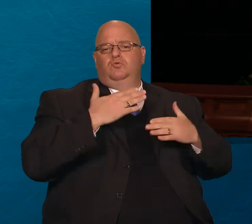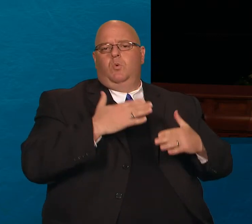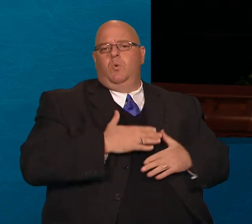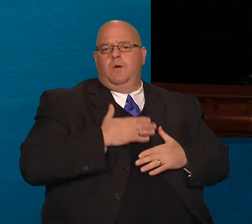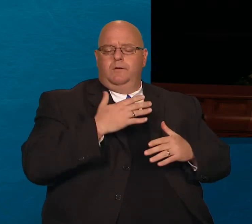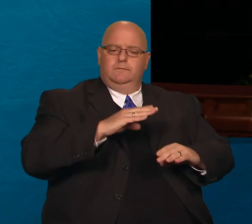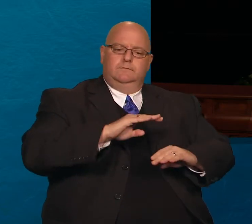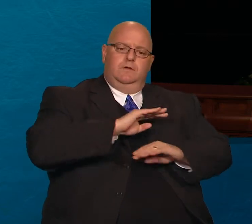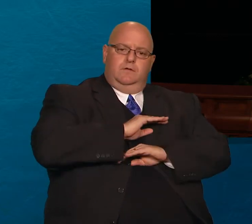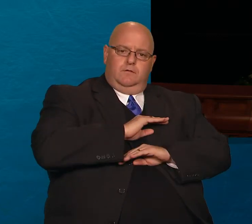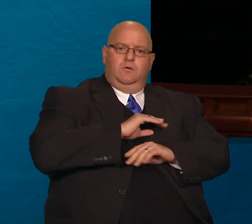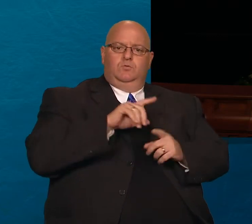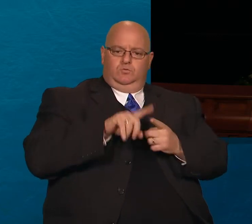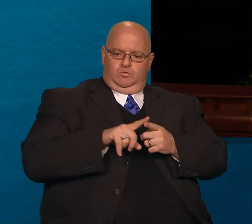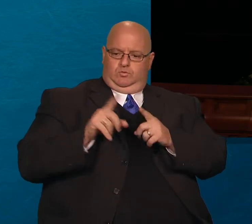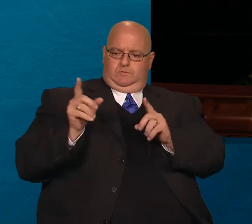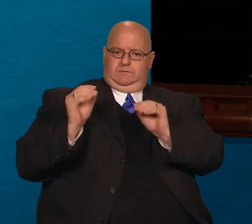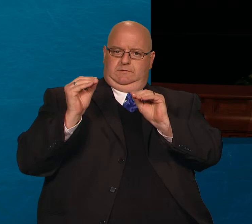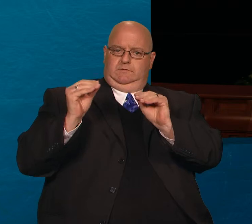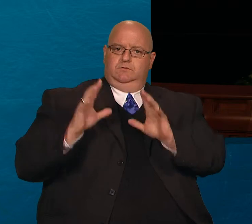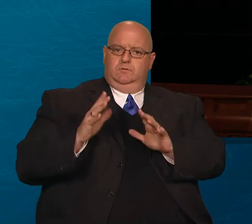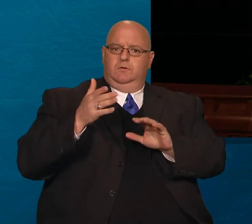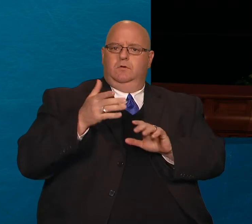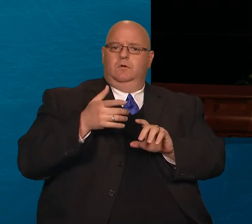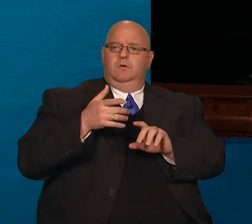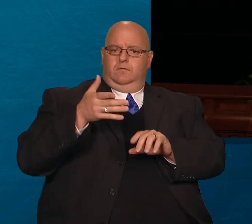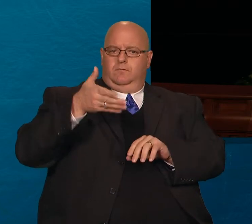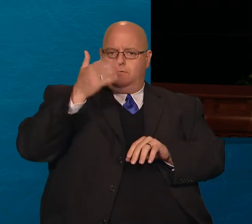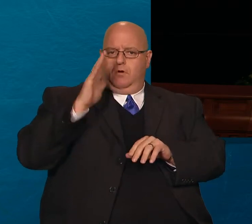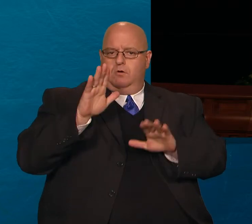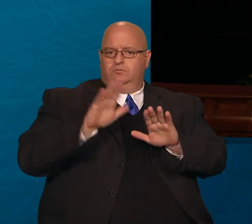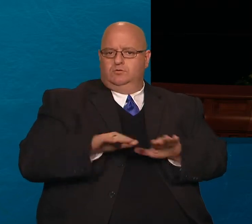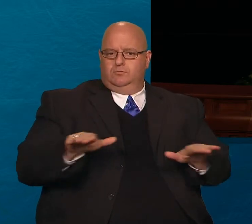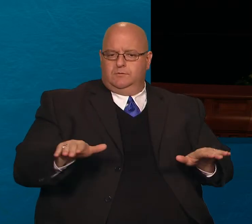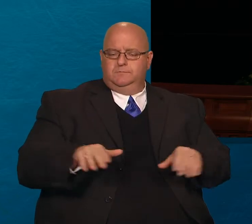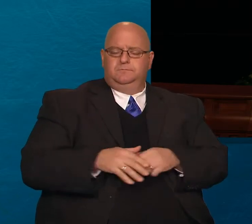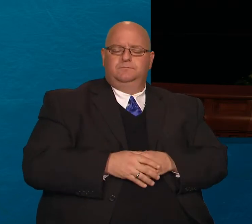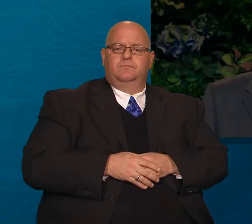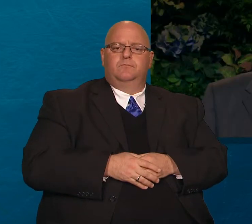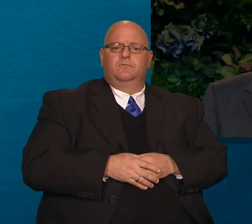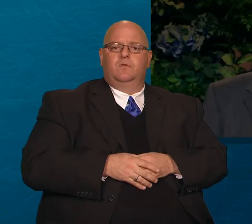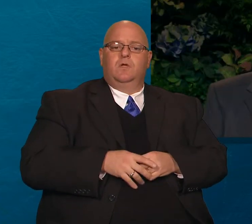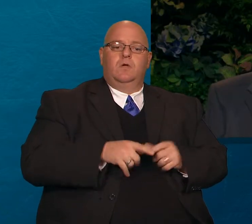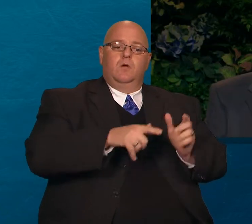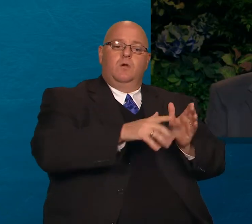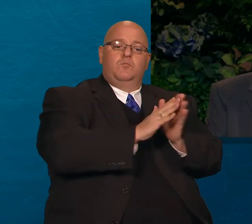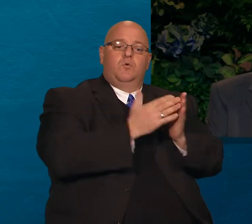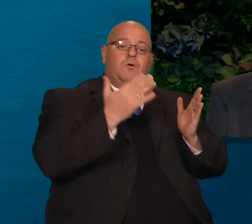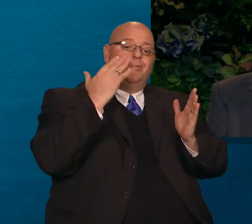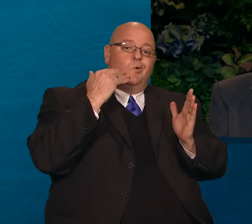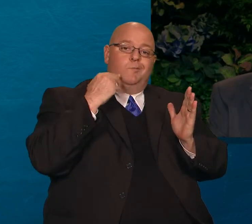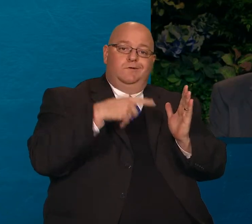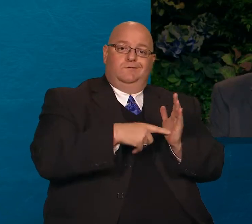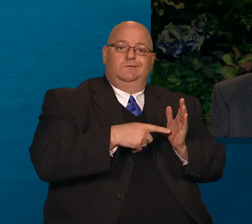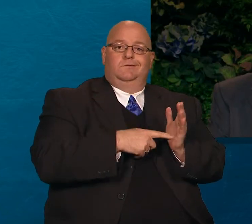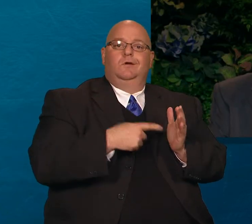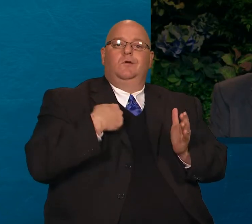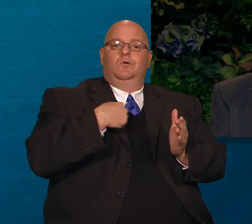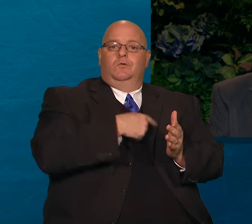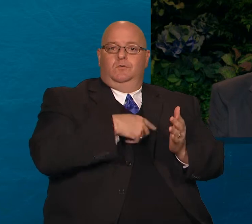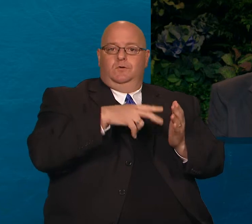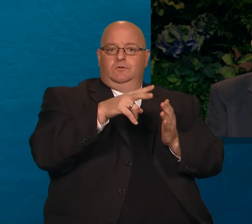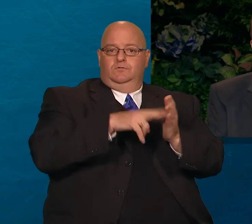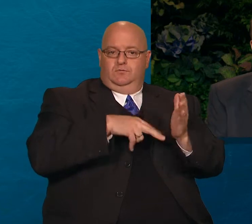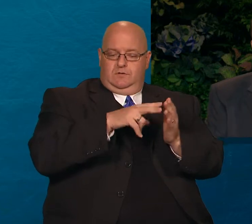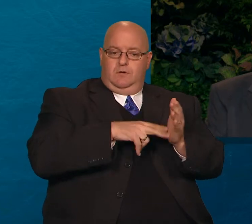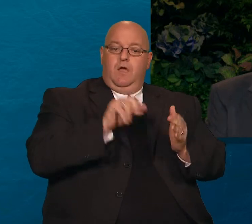a noble, dedicated teacher of God's children, end quote. From the Book of Mormon, we read that Alma